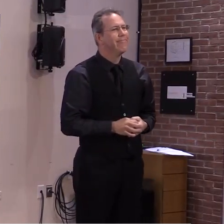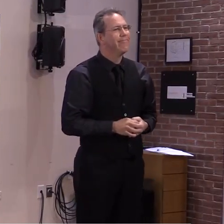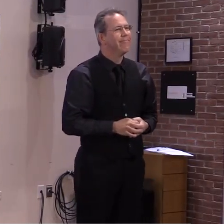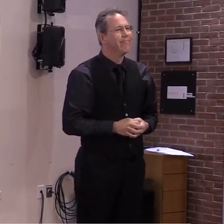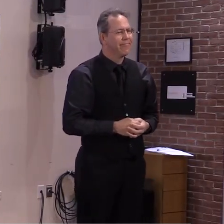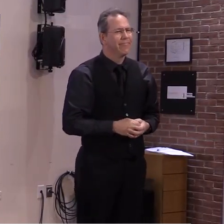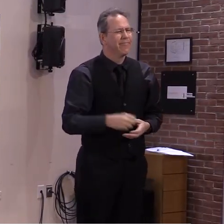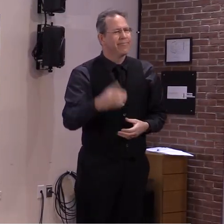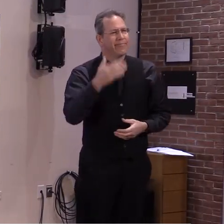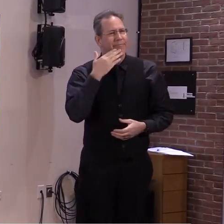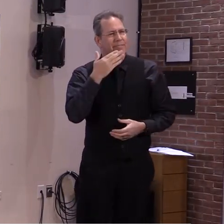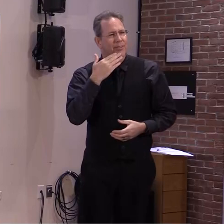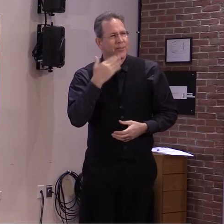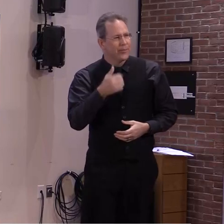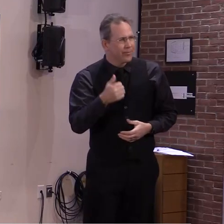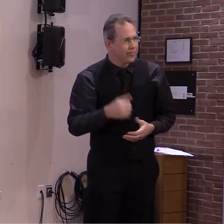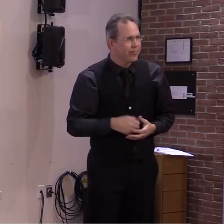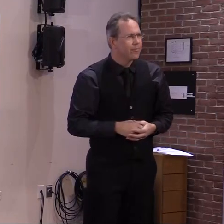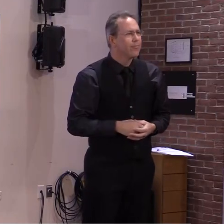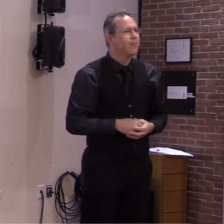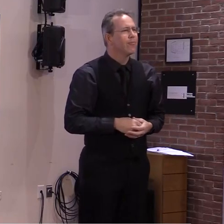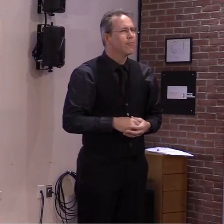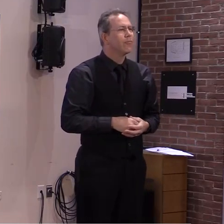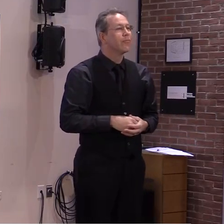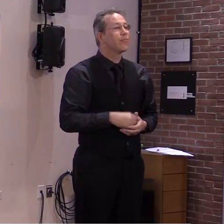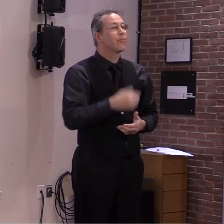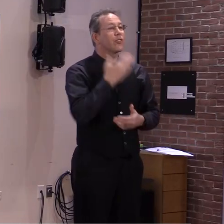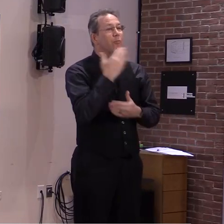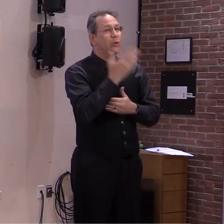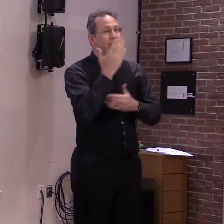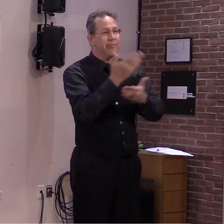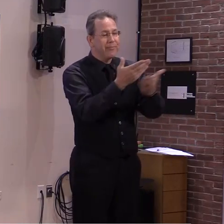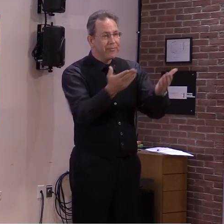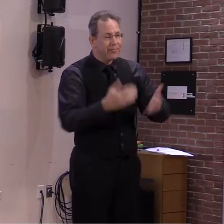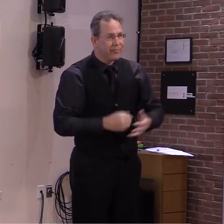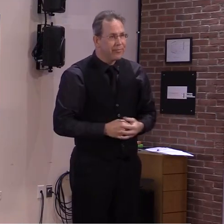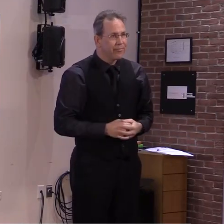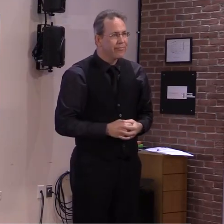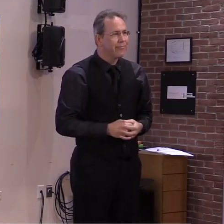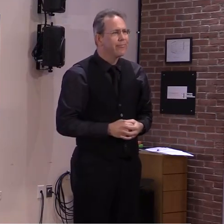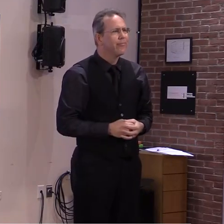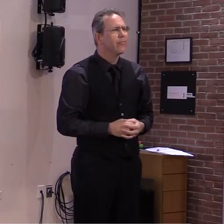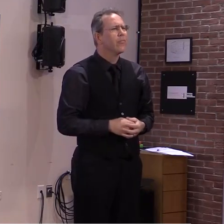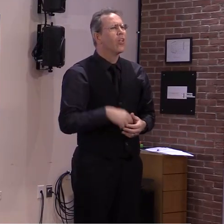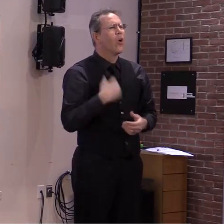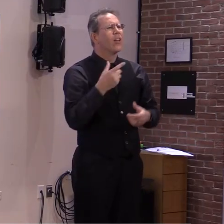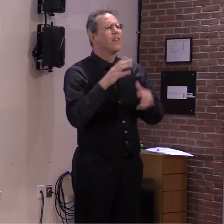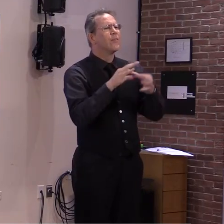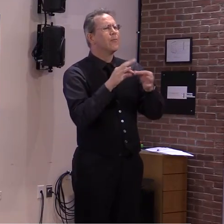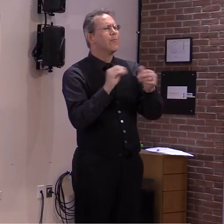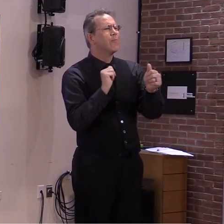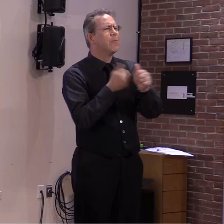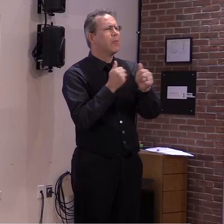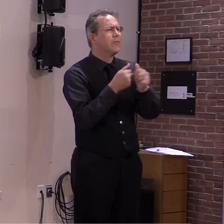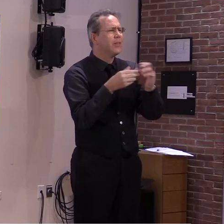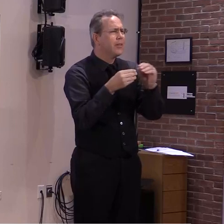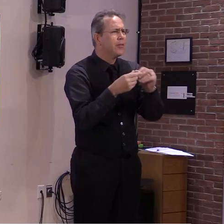Thank you very much, Secretary French, and good morning, everybody. We wanted to provide a brief update, as the governor said, on the